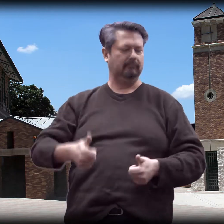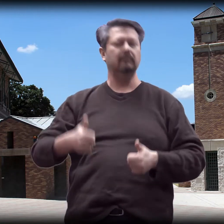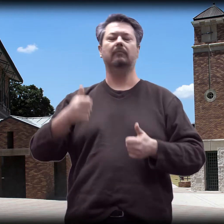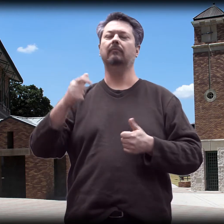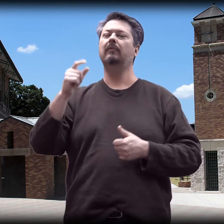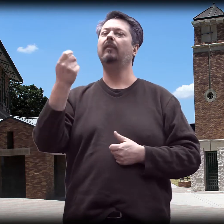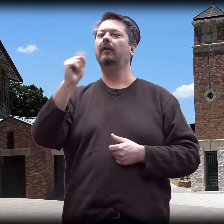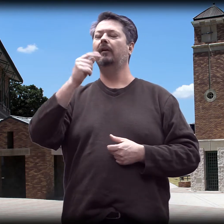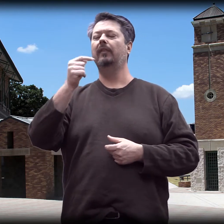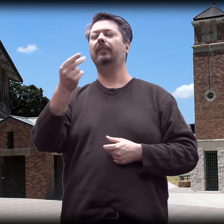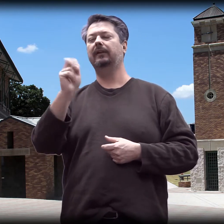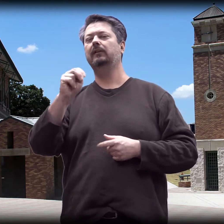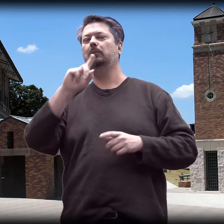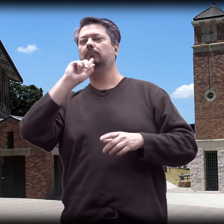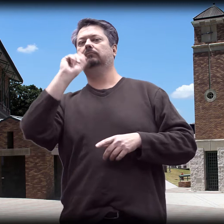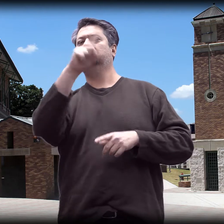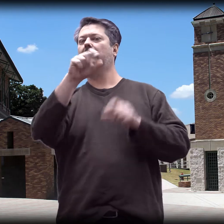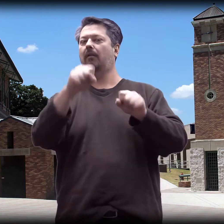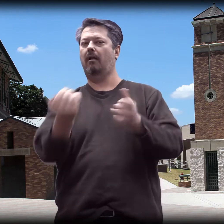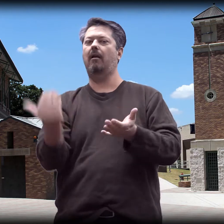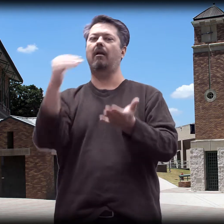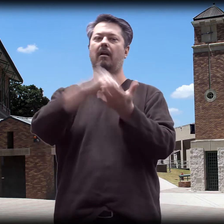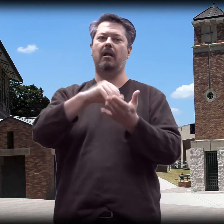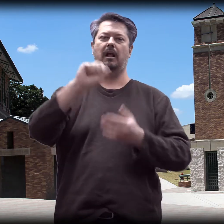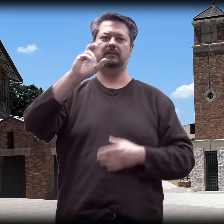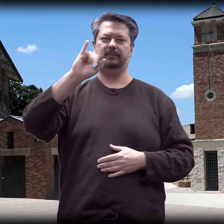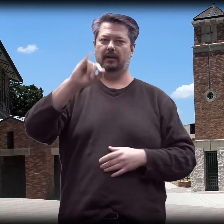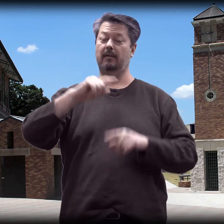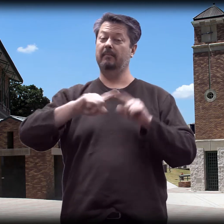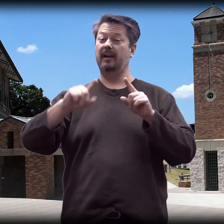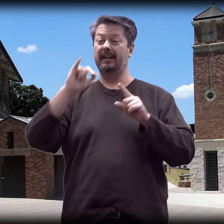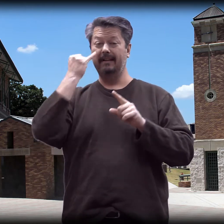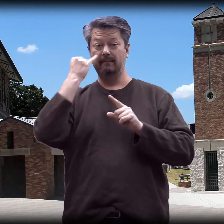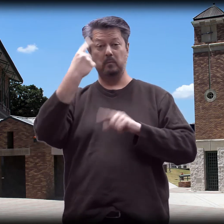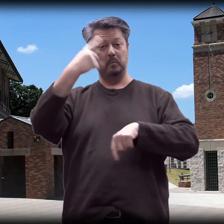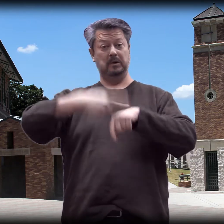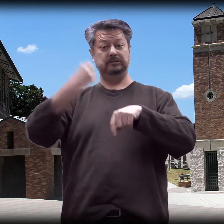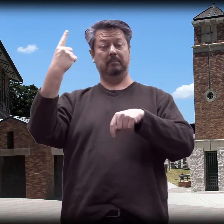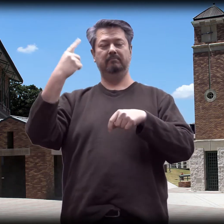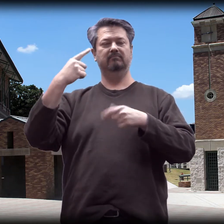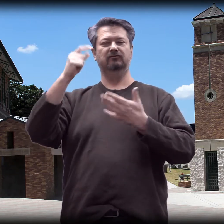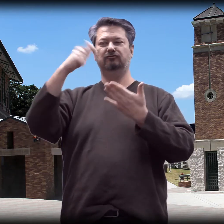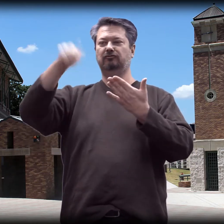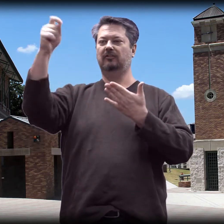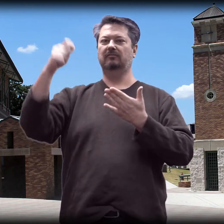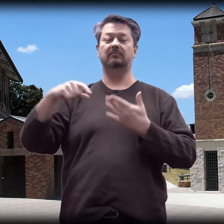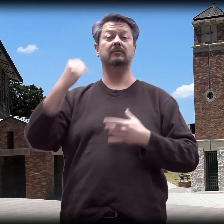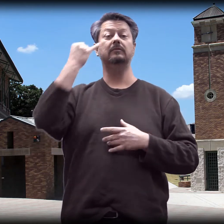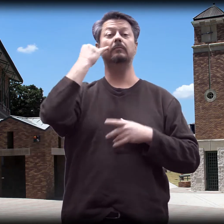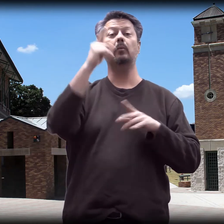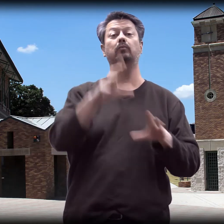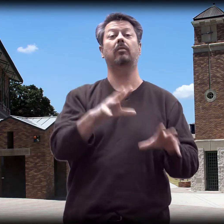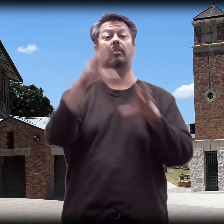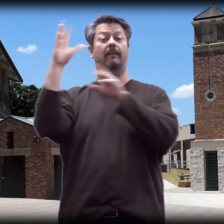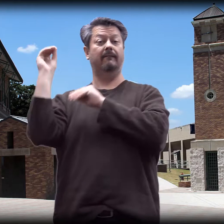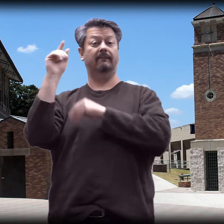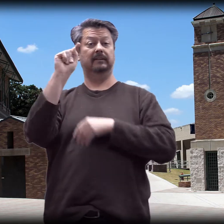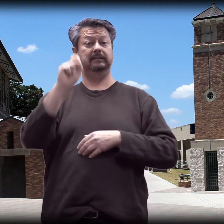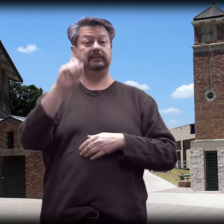in your signing, then you would have to come back in and take the SCPI again upon request. But typically it's a one-time thing. If you leave